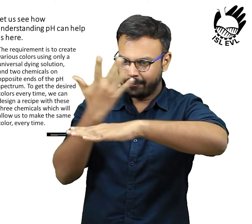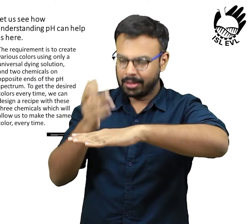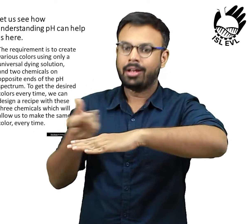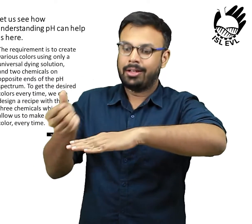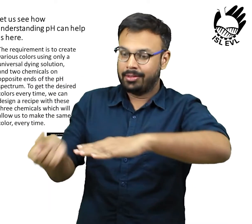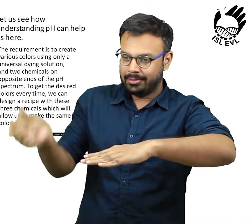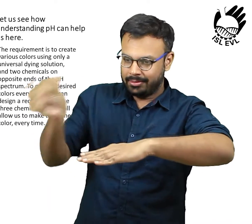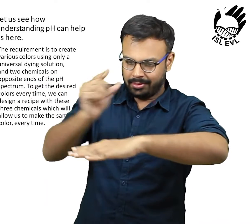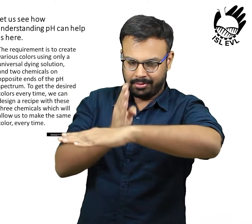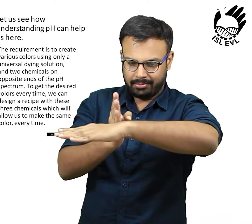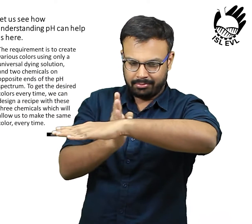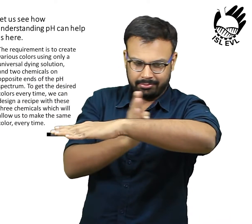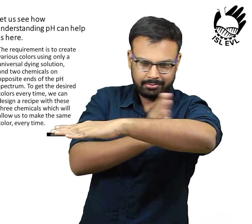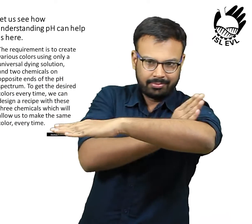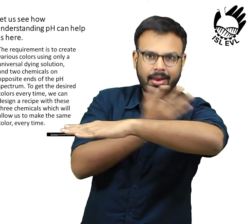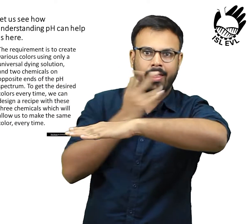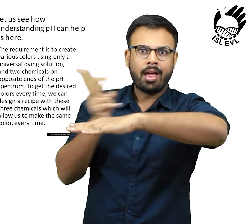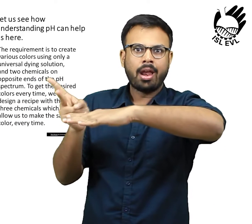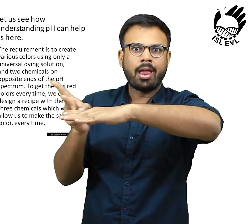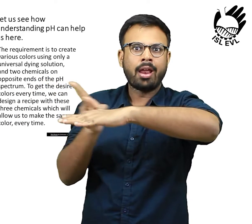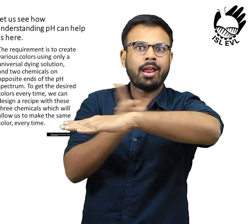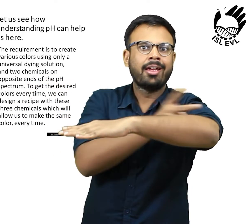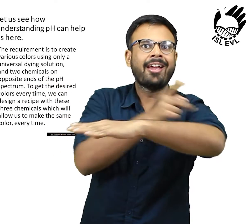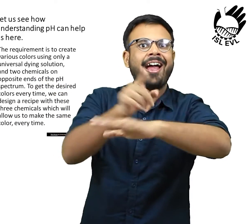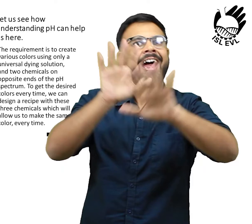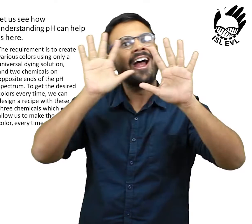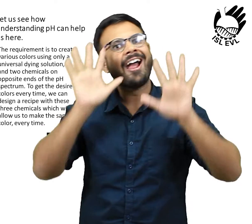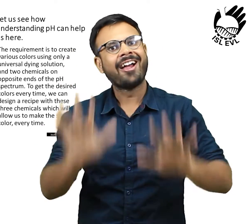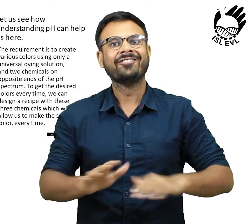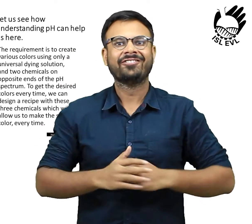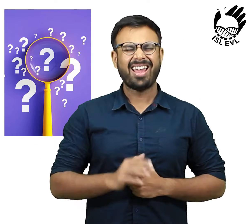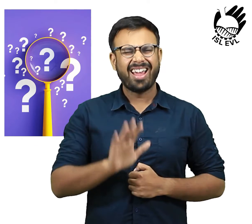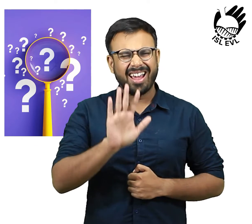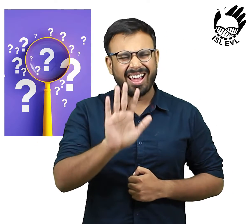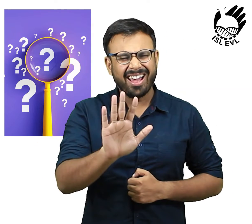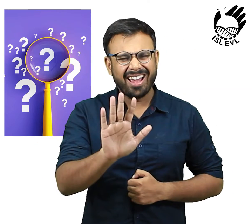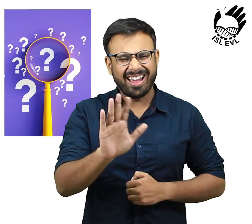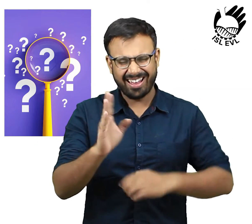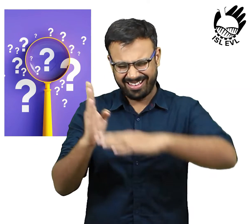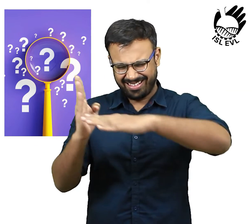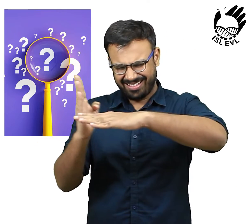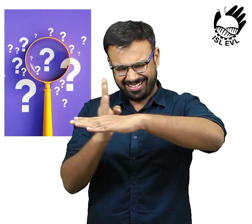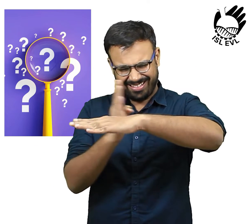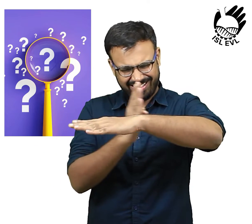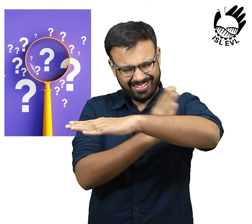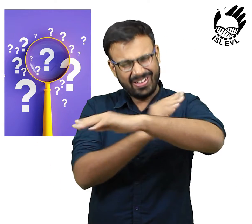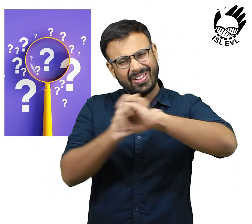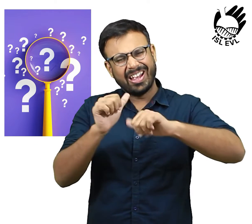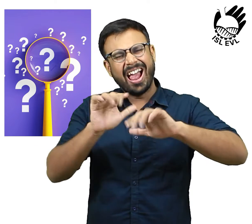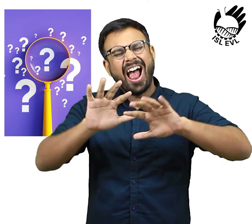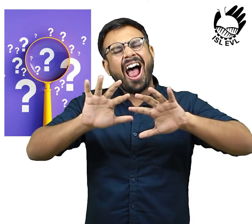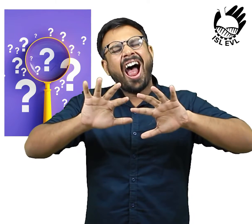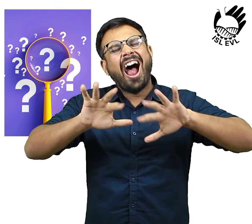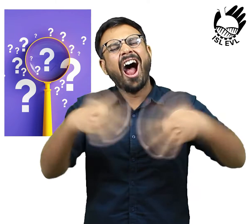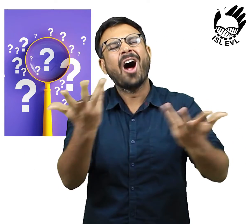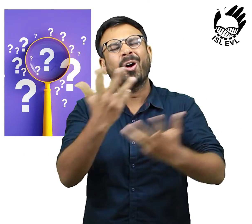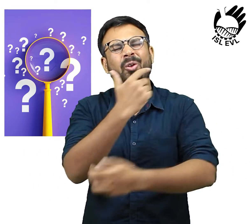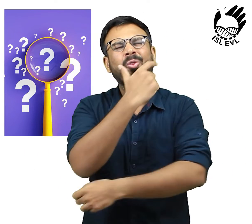various colors using only a universal indicator solution and two chemicals on the opposite ends of the